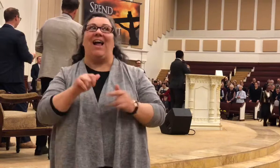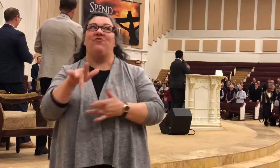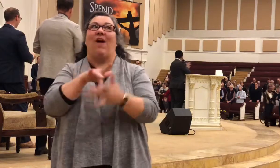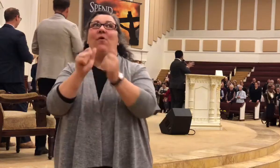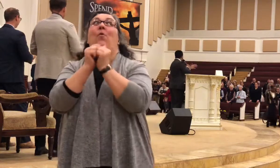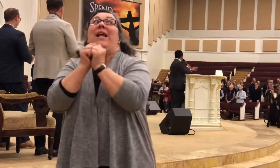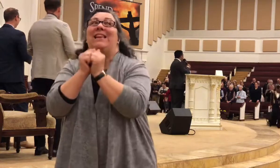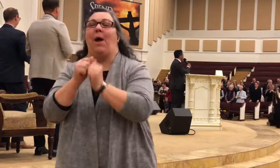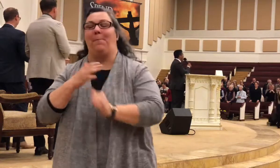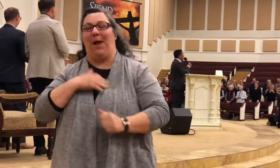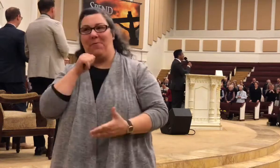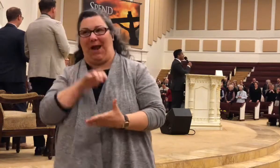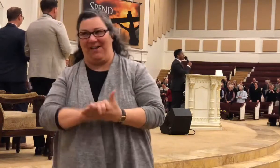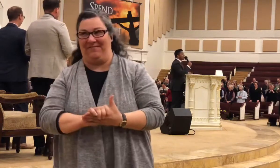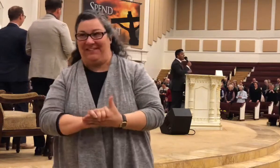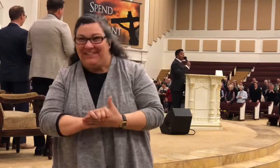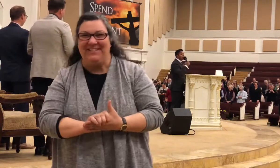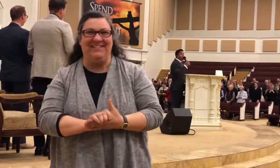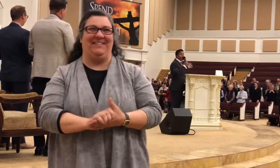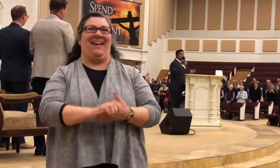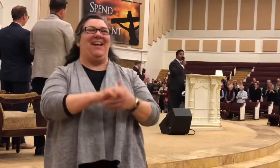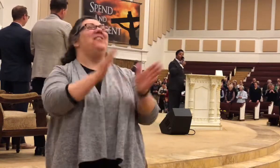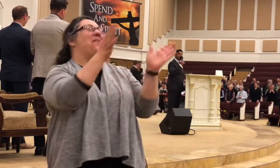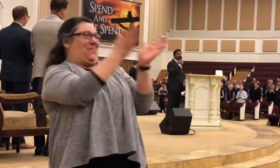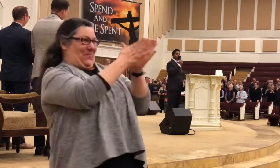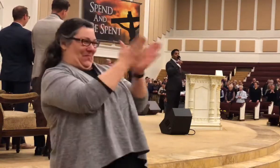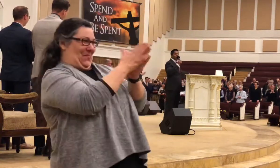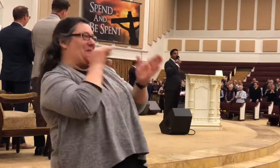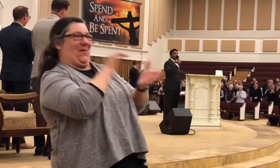my wife. Amen. Can you give her a big round